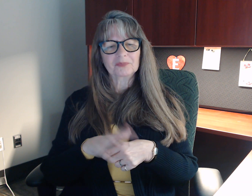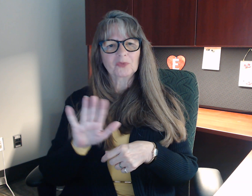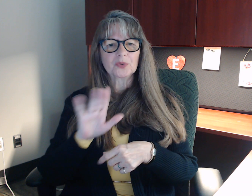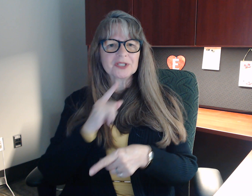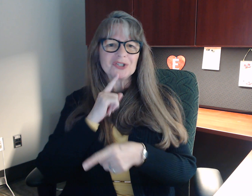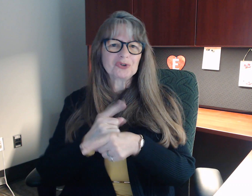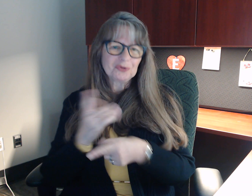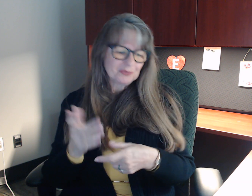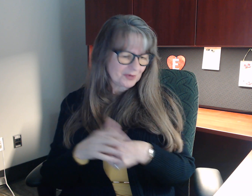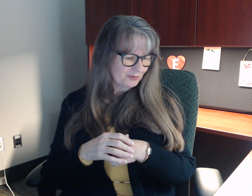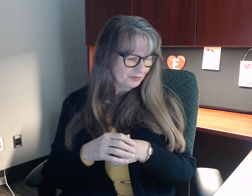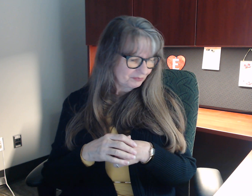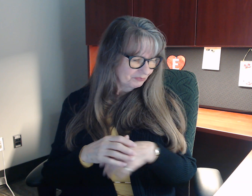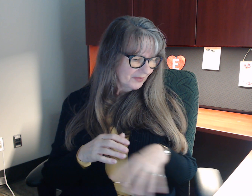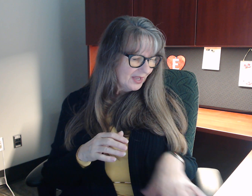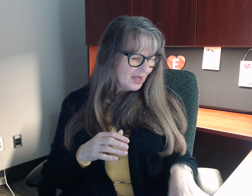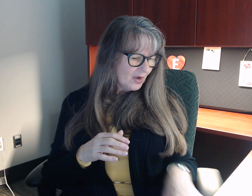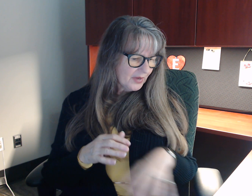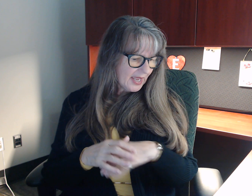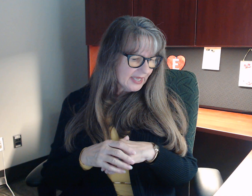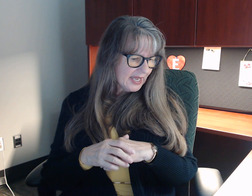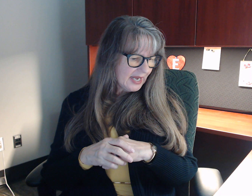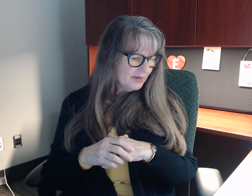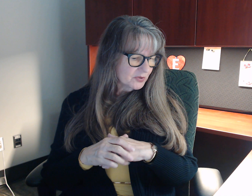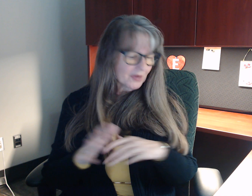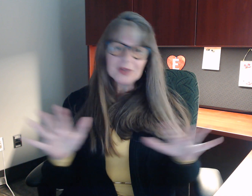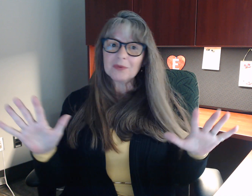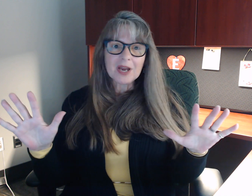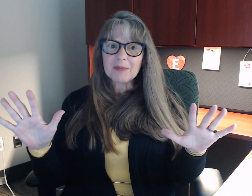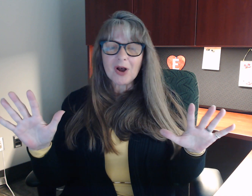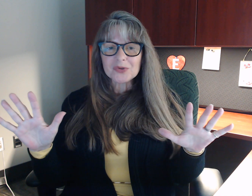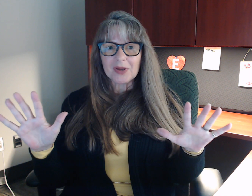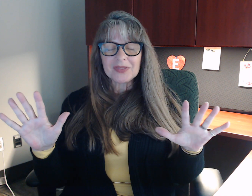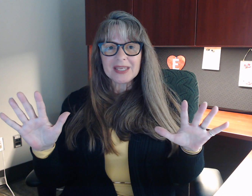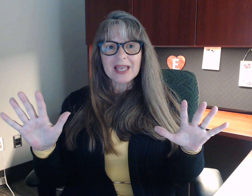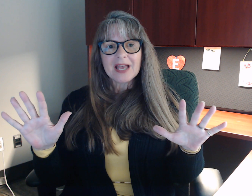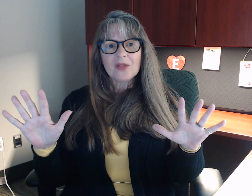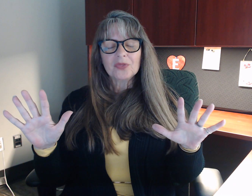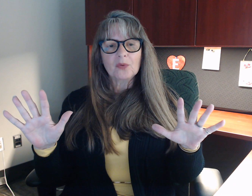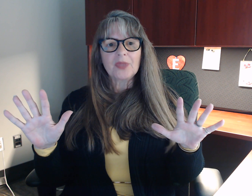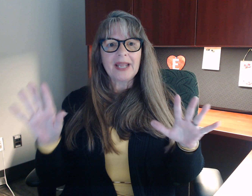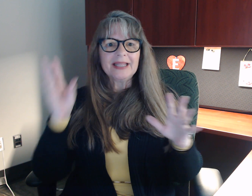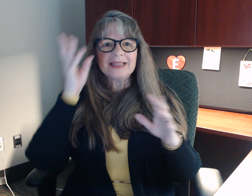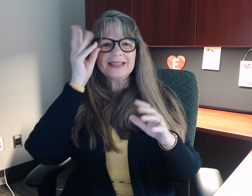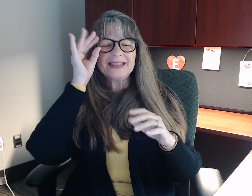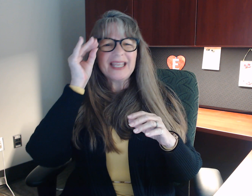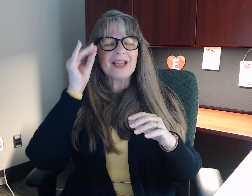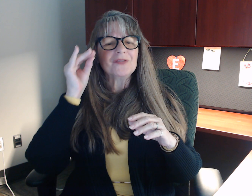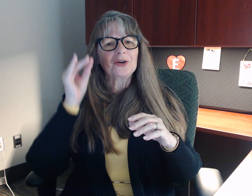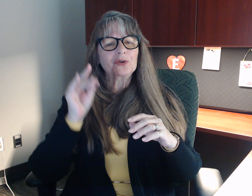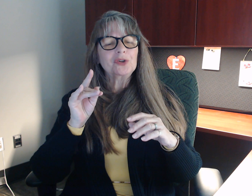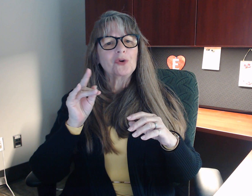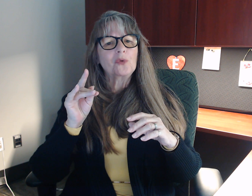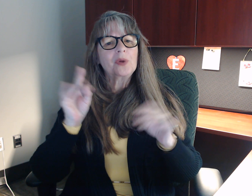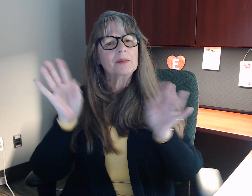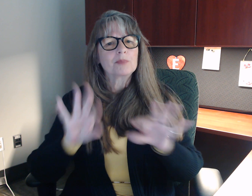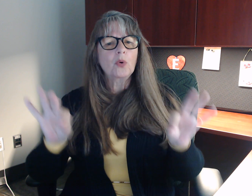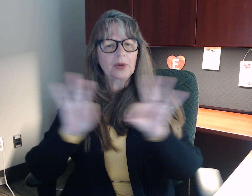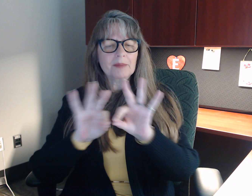Or sister, whatever. Okay, so I think we've got them all. So I think that I can think of that are, important, but